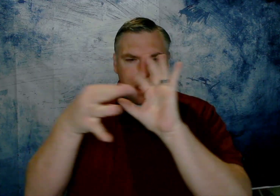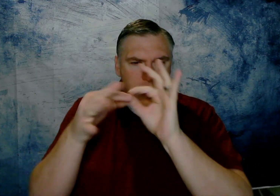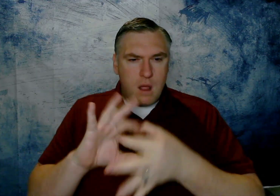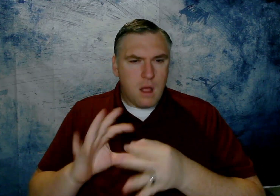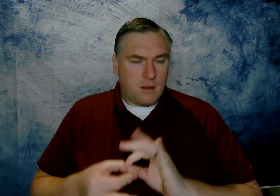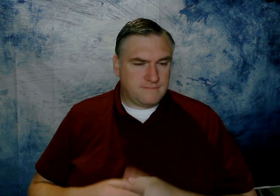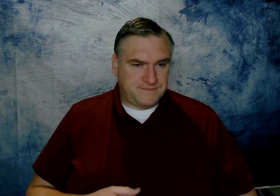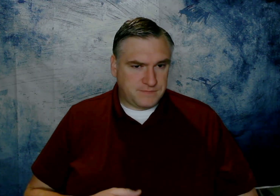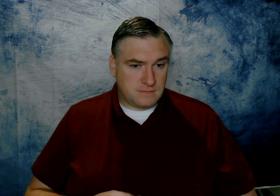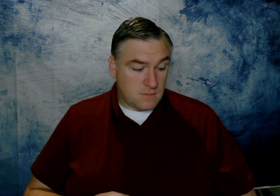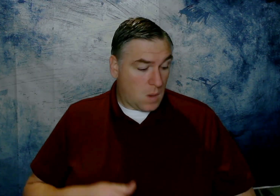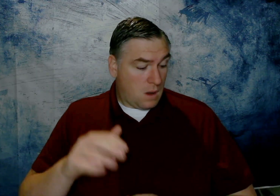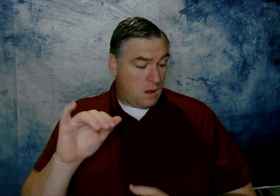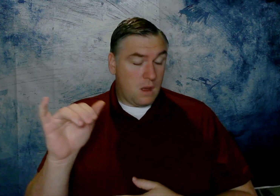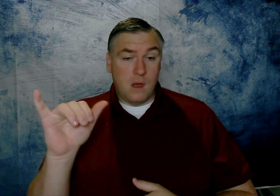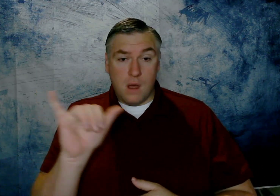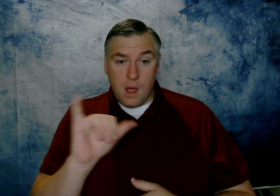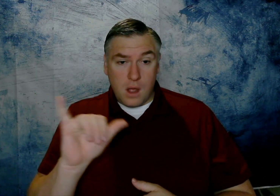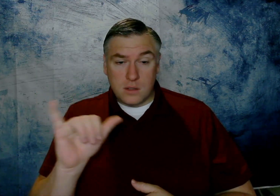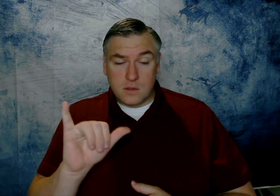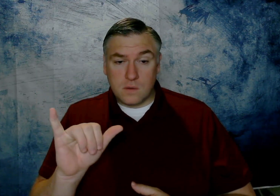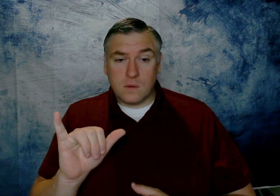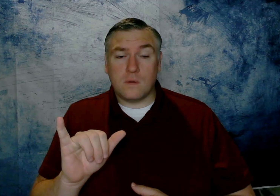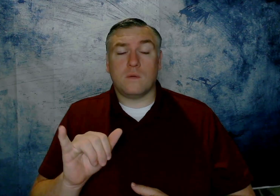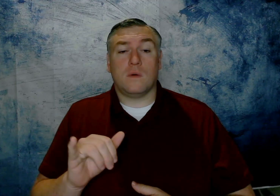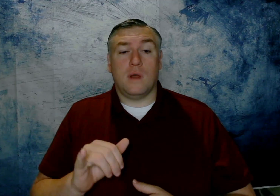and where they're used and how they're used. Also,